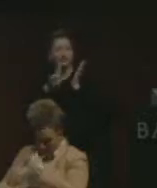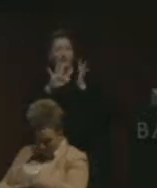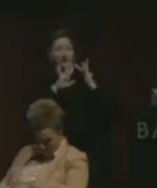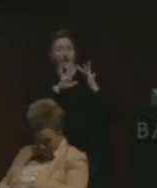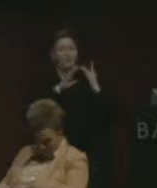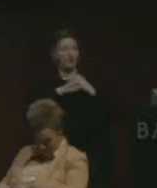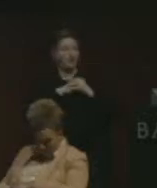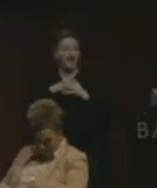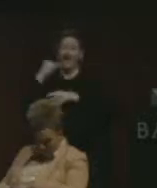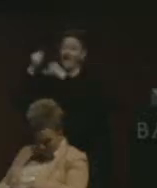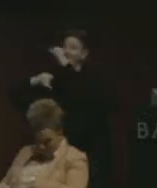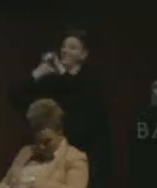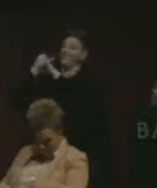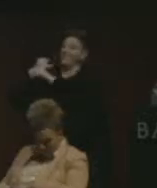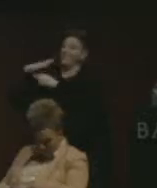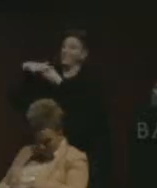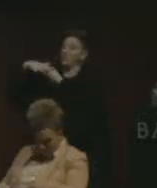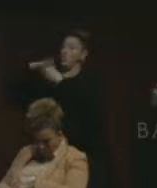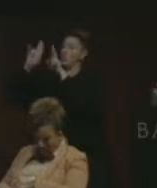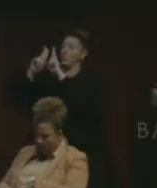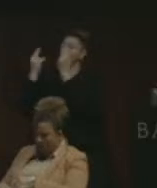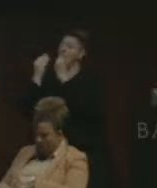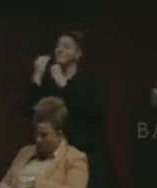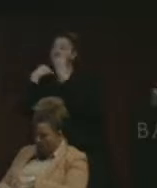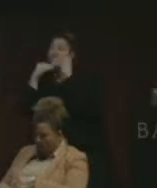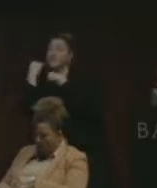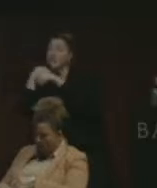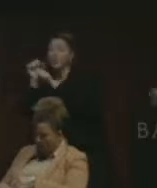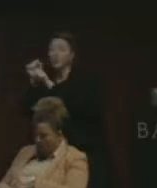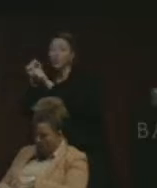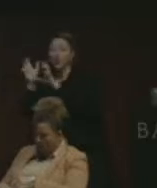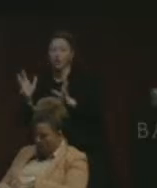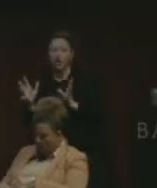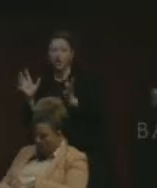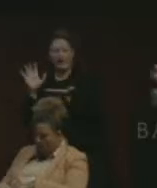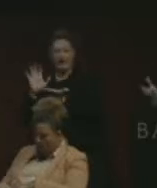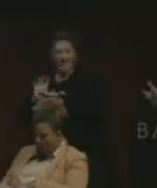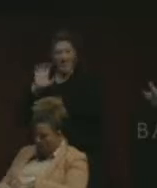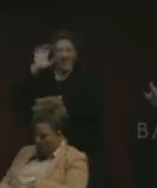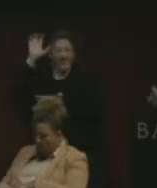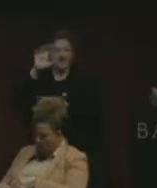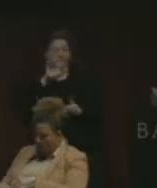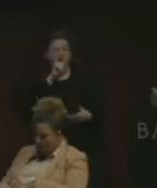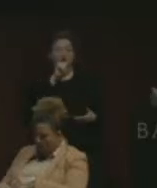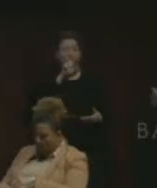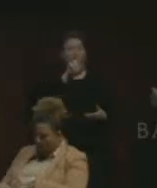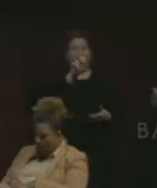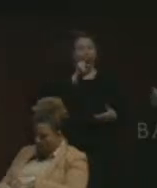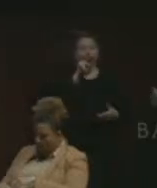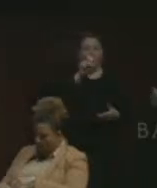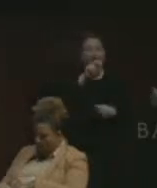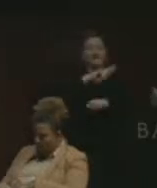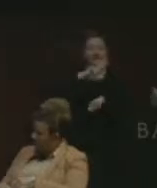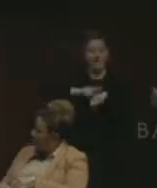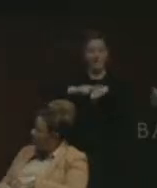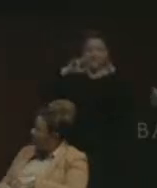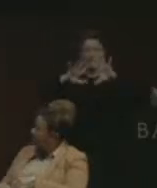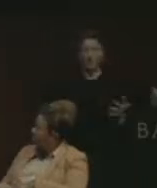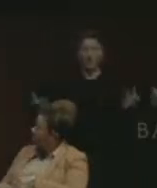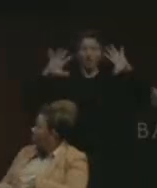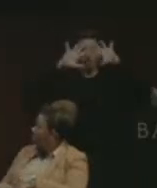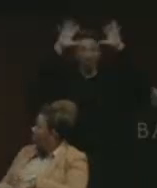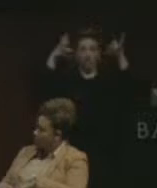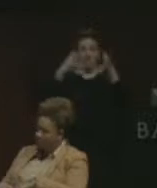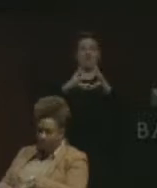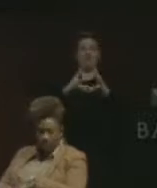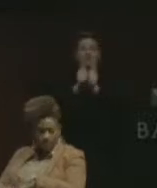as the International Global Union of Food Workers. And they funded the transnational movement of domestic work. And I write about